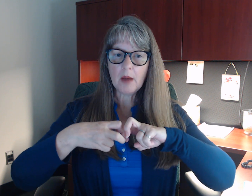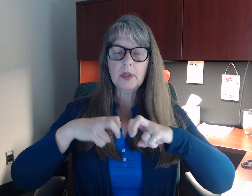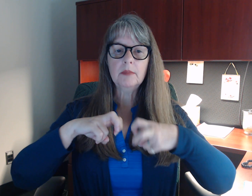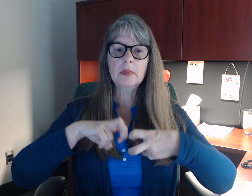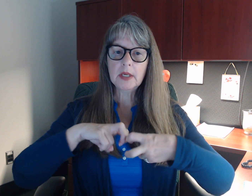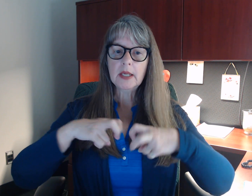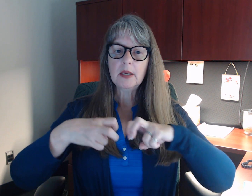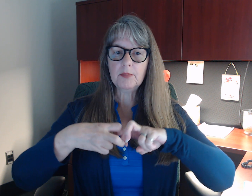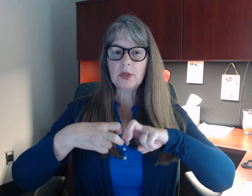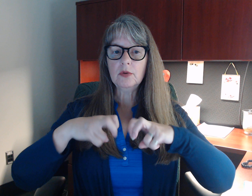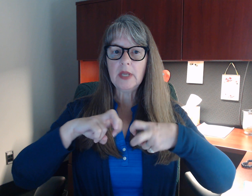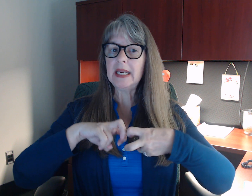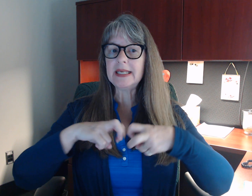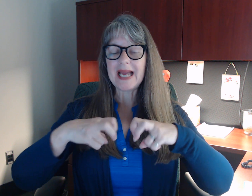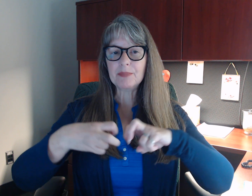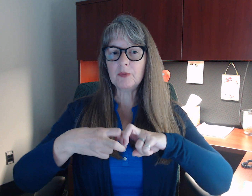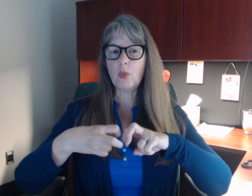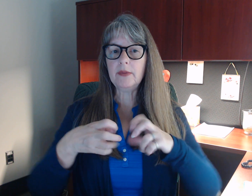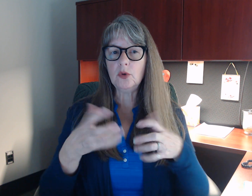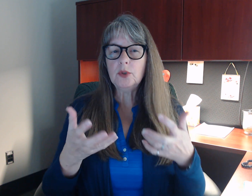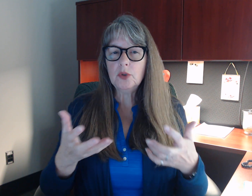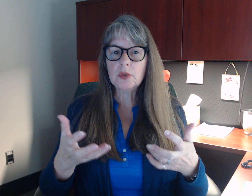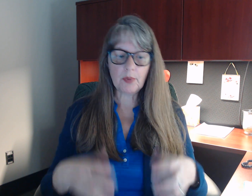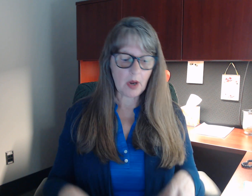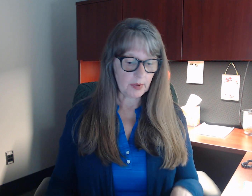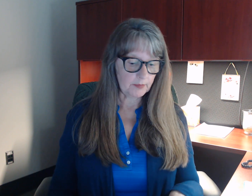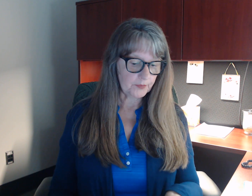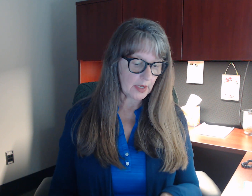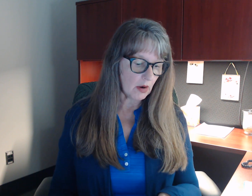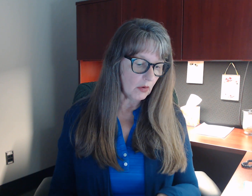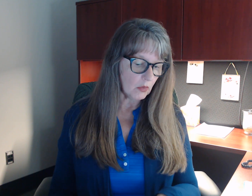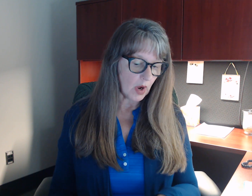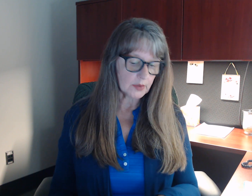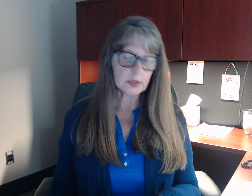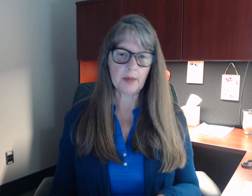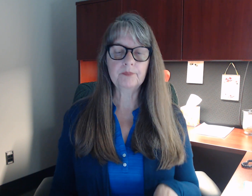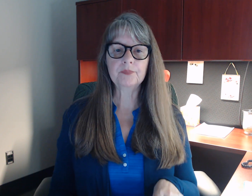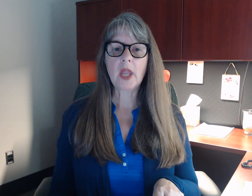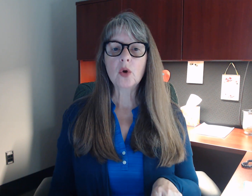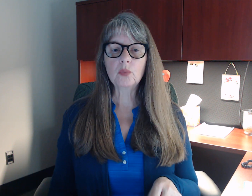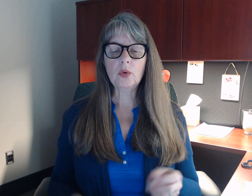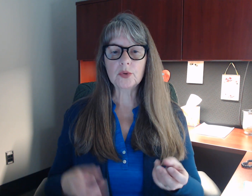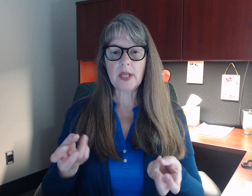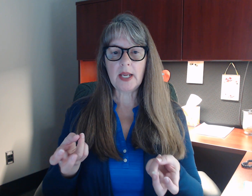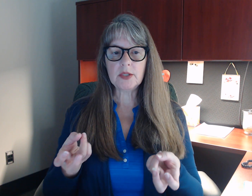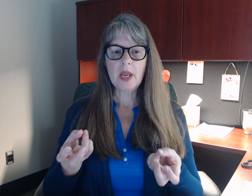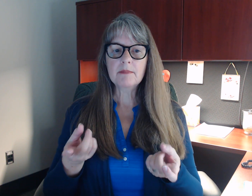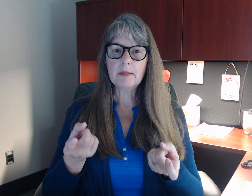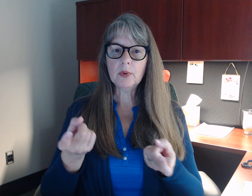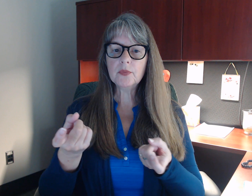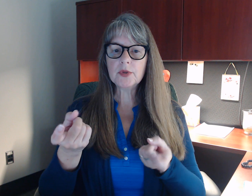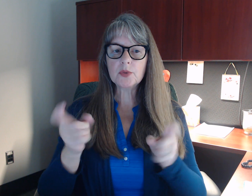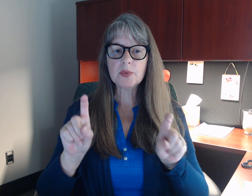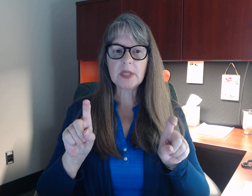problem. It can be any type of way that you would use problem, that whole concept. Roller skates. Remember, this was like